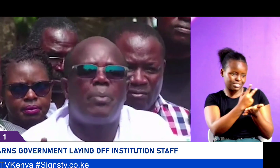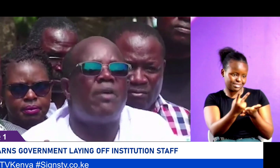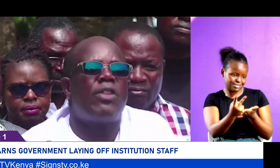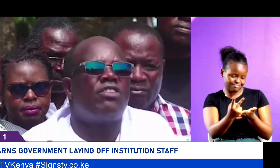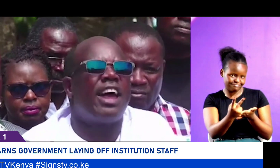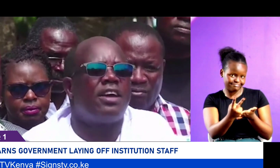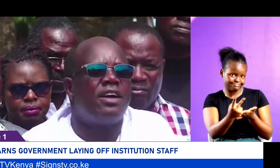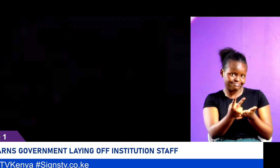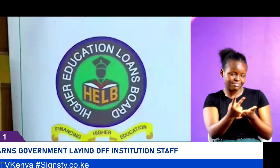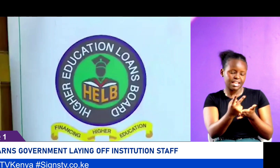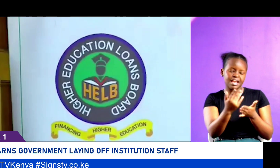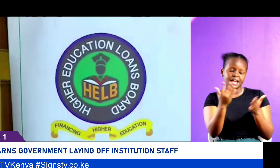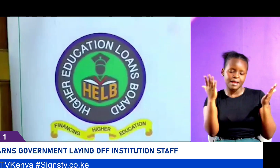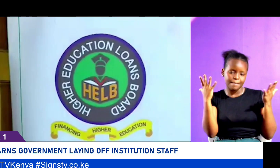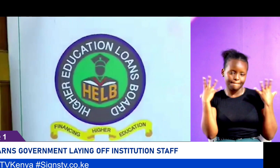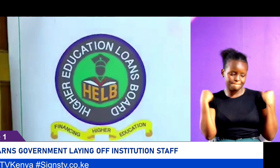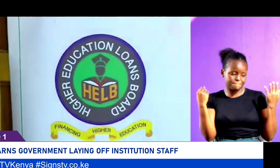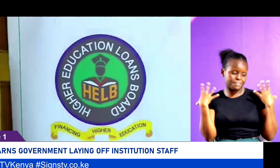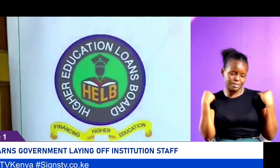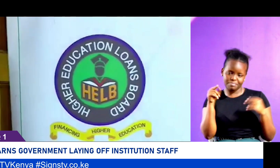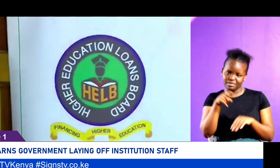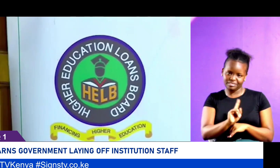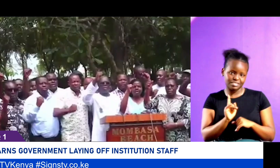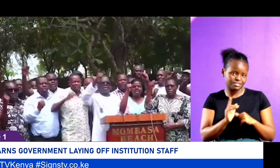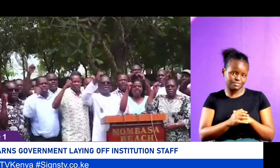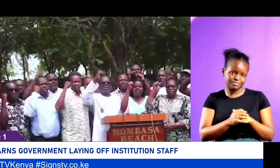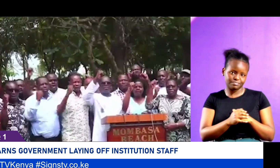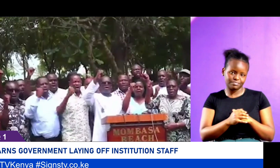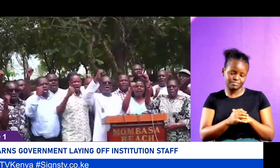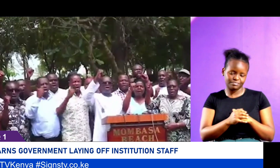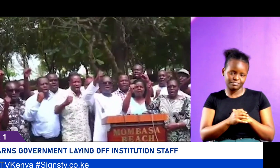prepare for the strike. As debts pile, staff